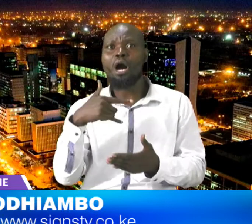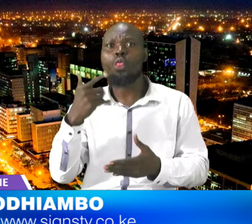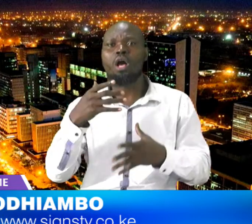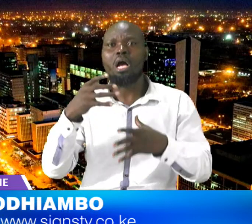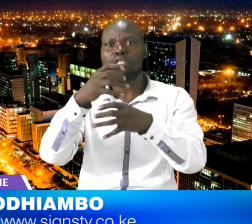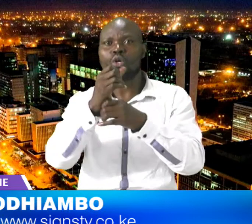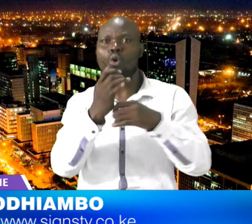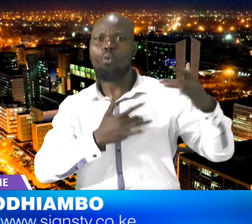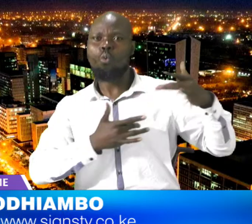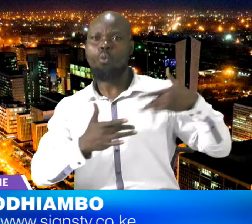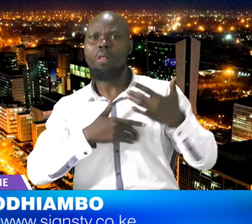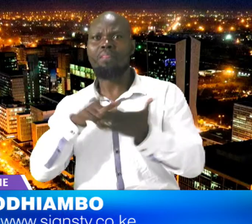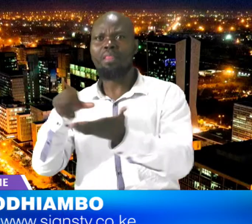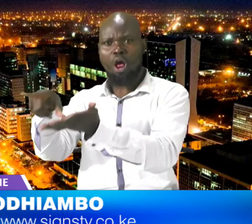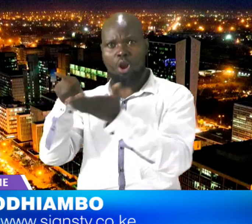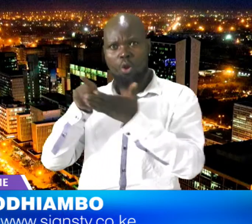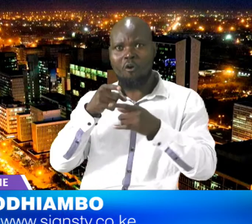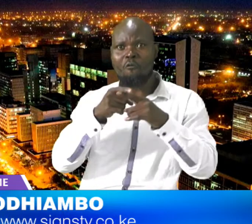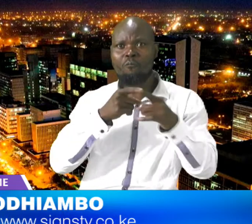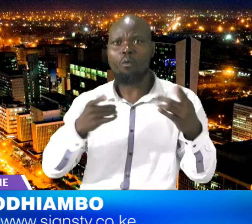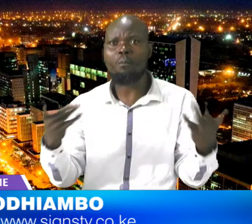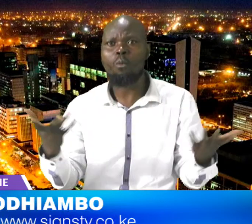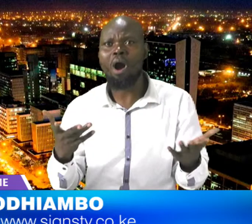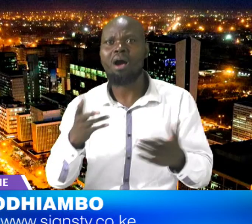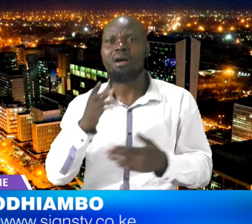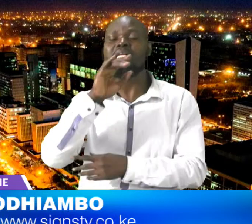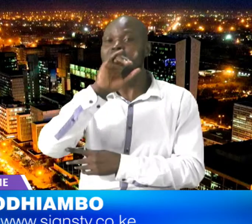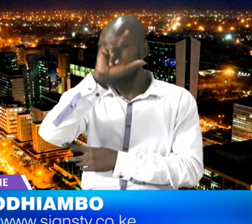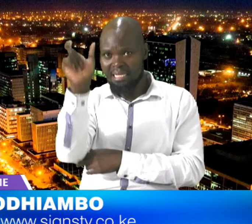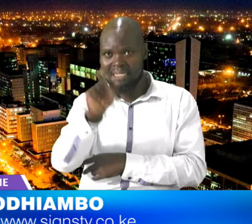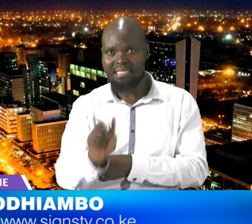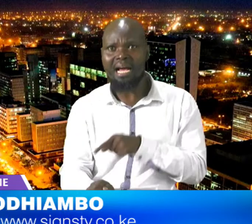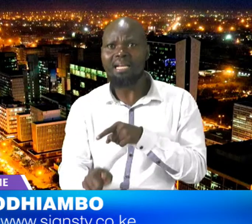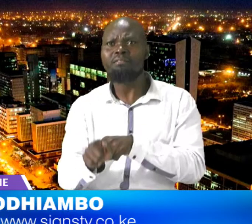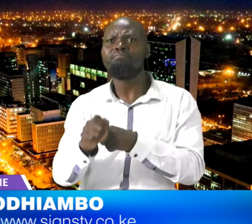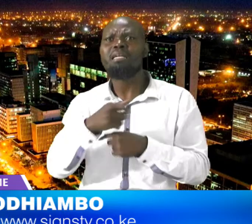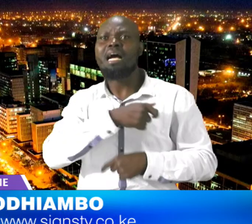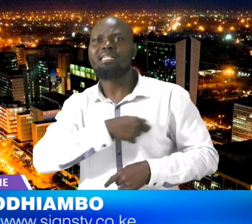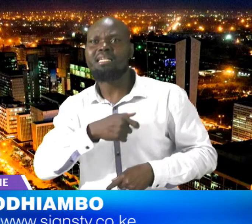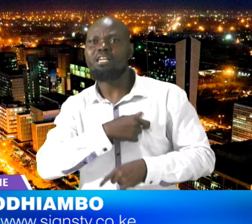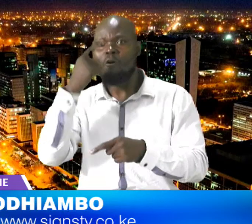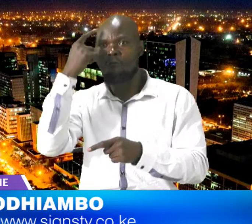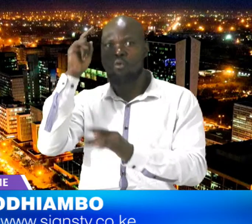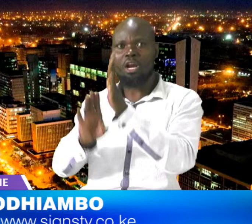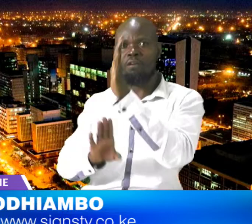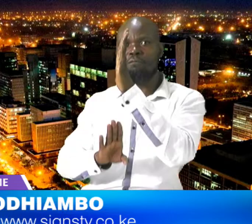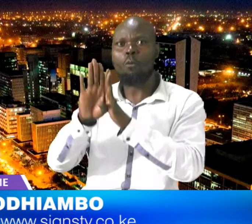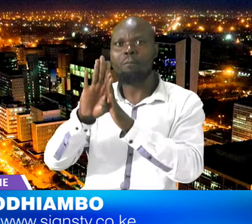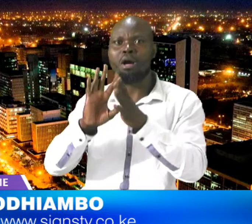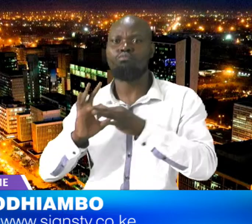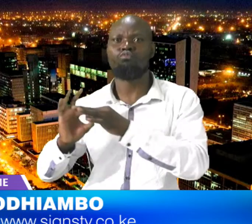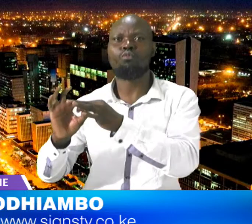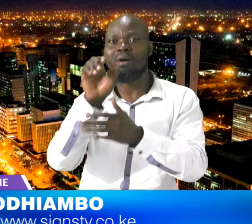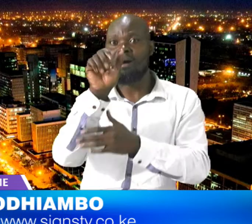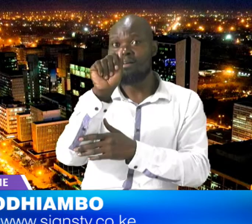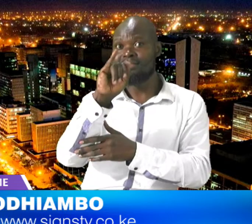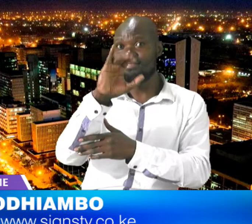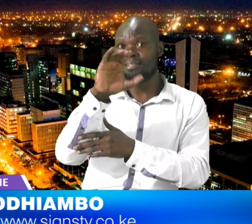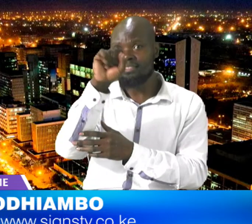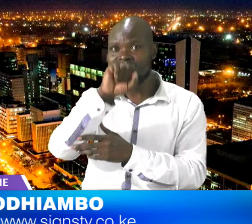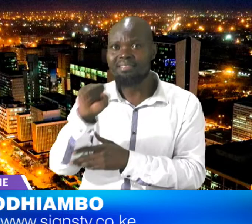Funded by a concessional loan from the Italian Agency for Development Cooperation,